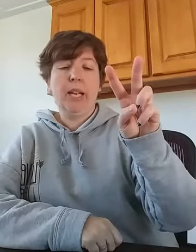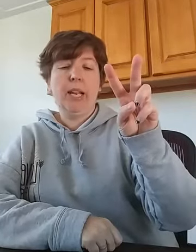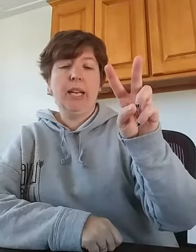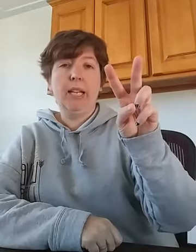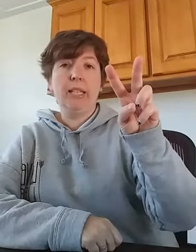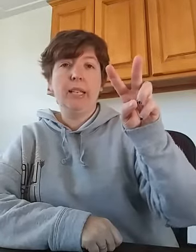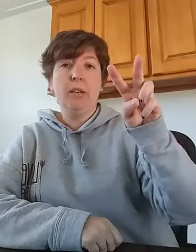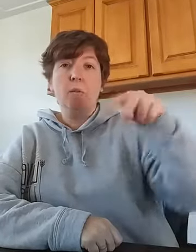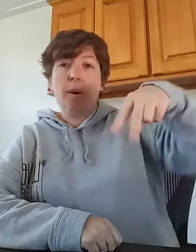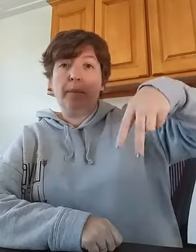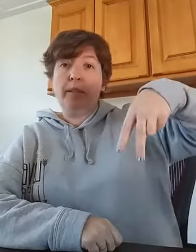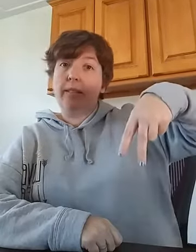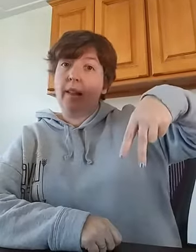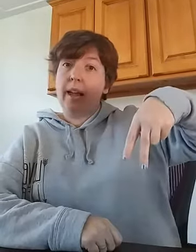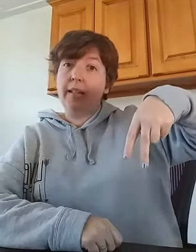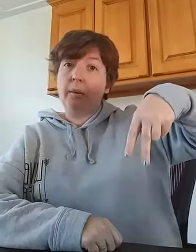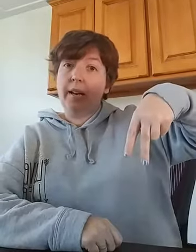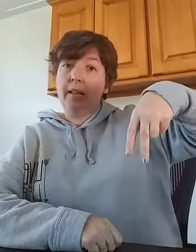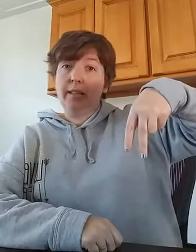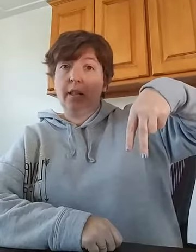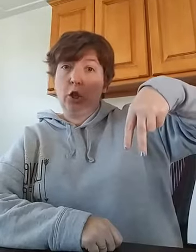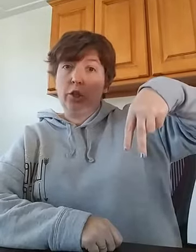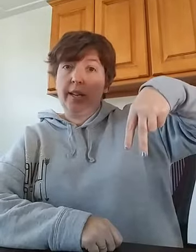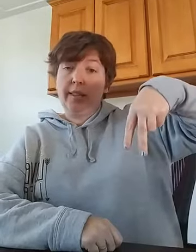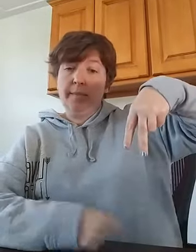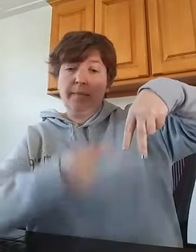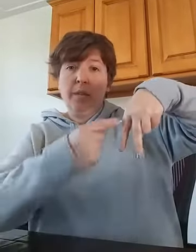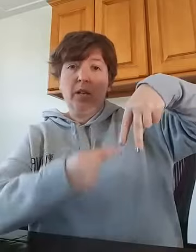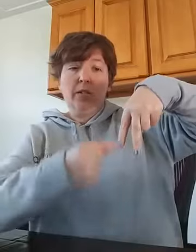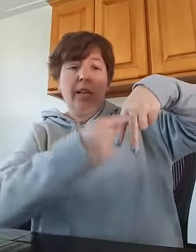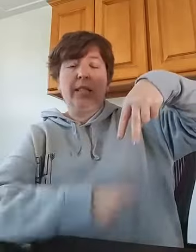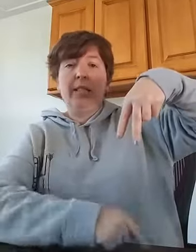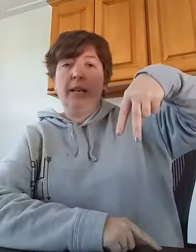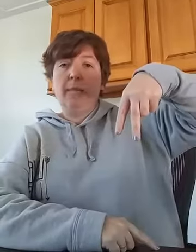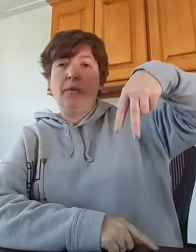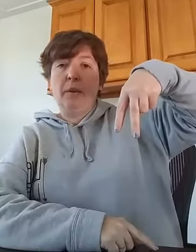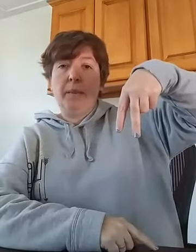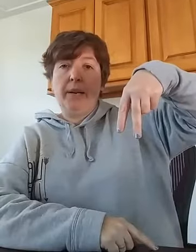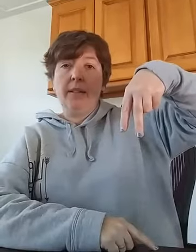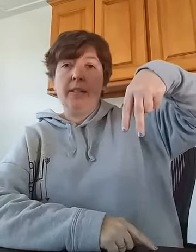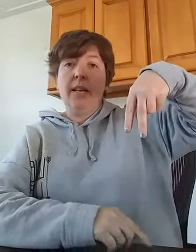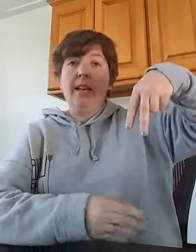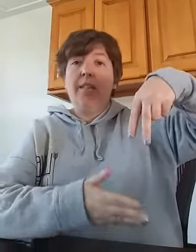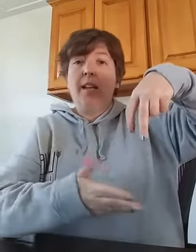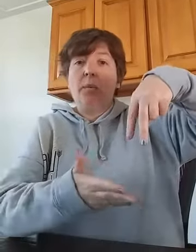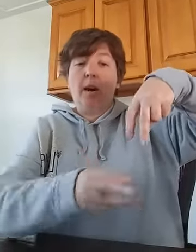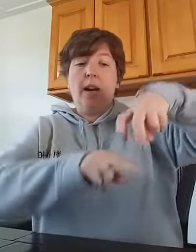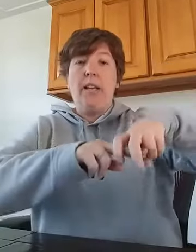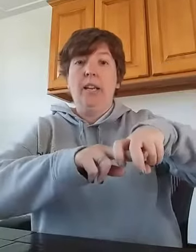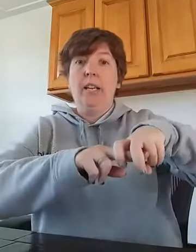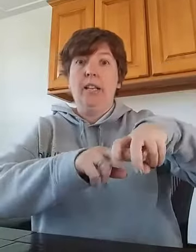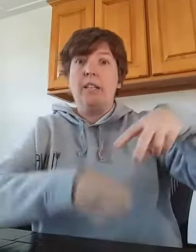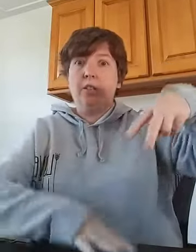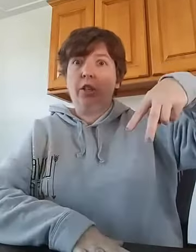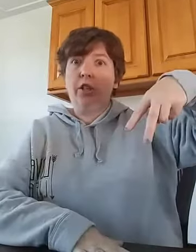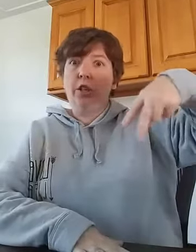And it represents legs, right? Because it looks like them. So that's an example of an appearance, and that's why it's good to